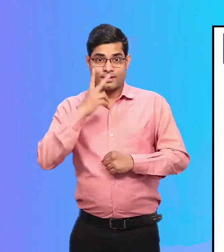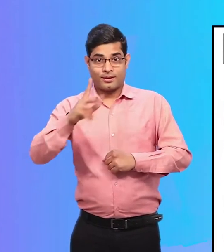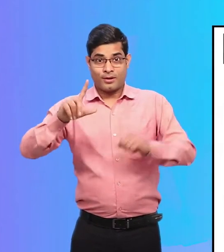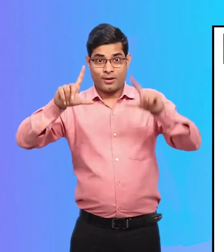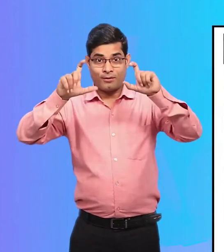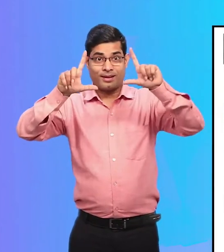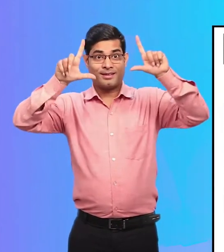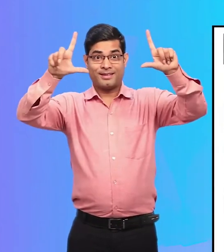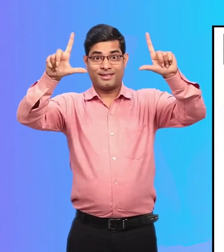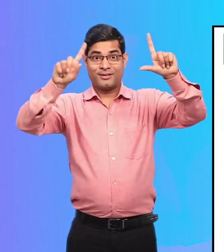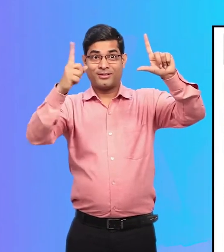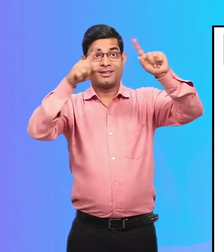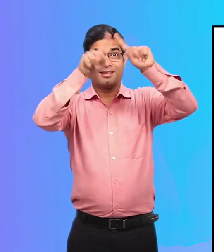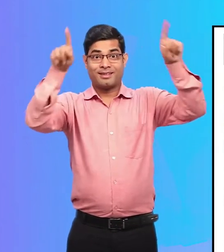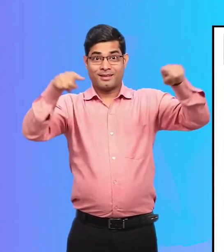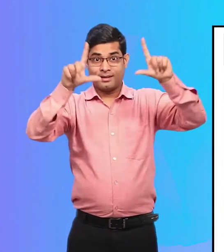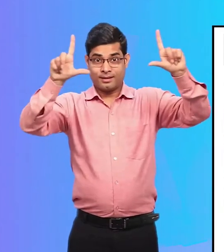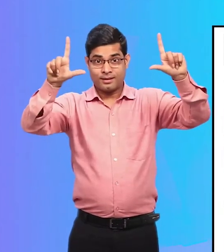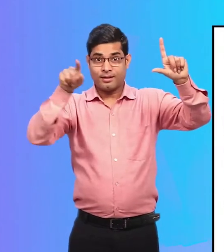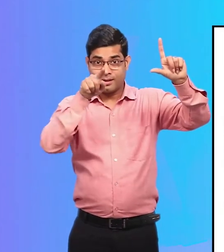The first box in this picture